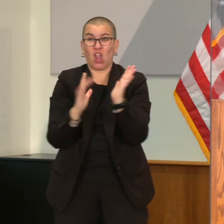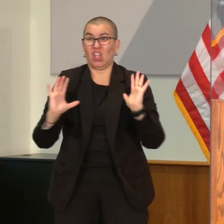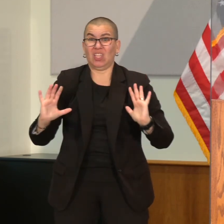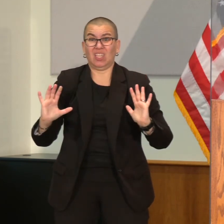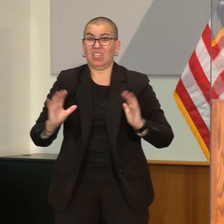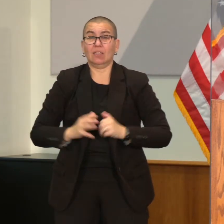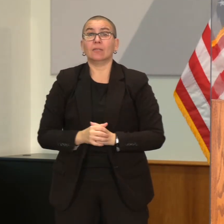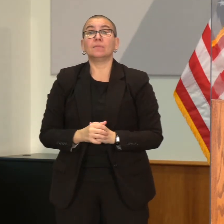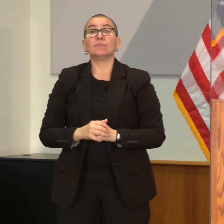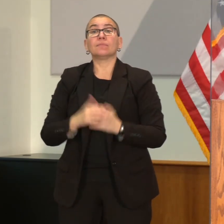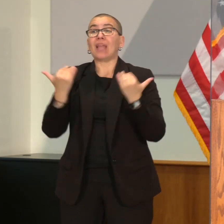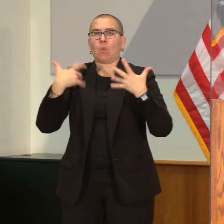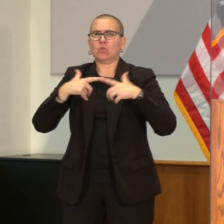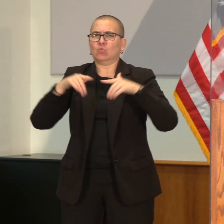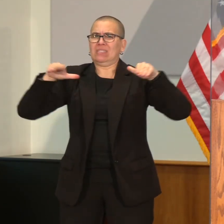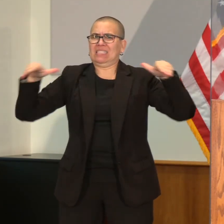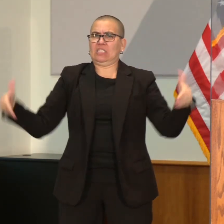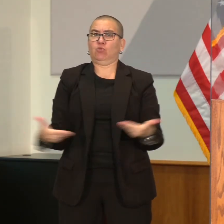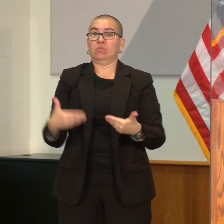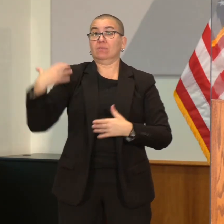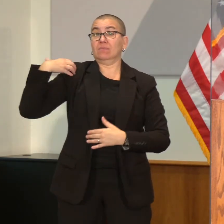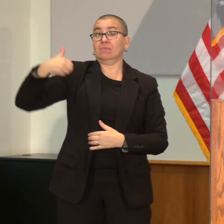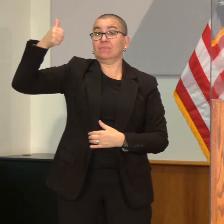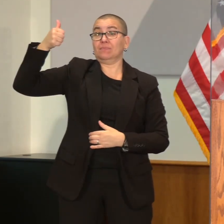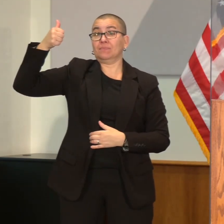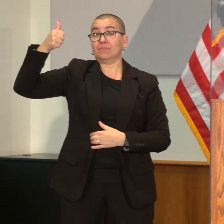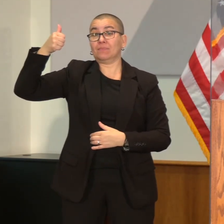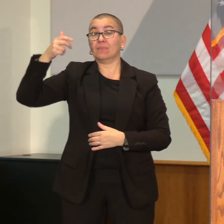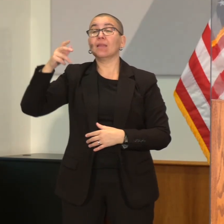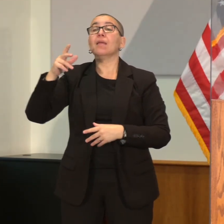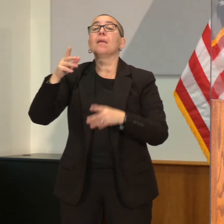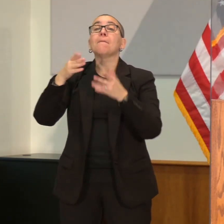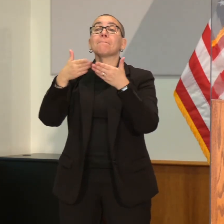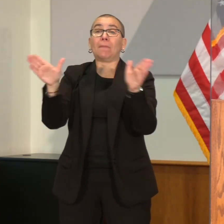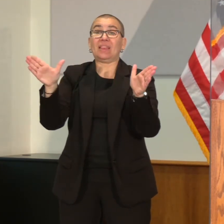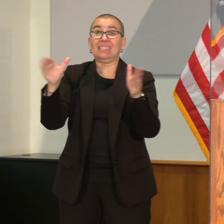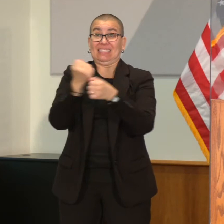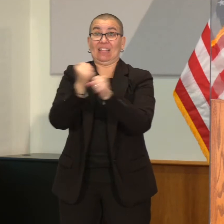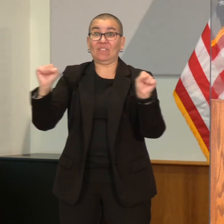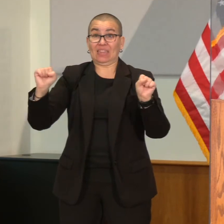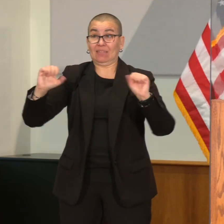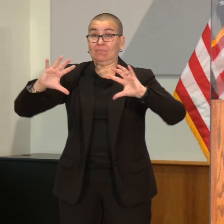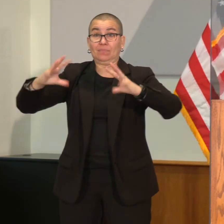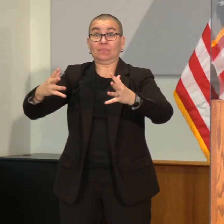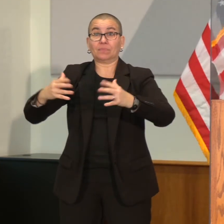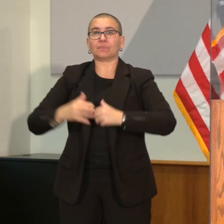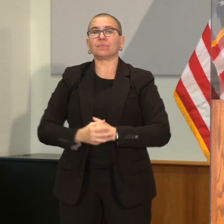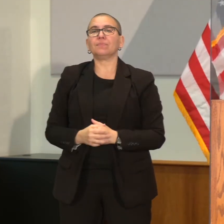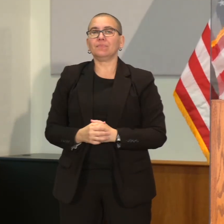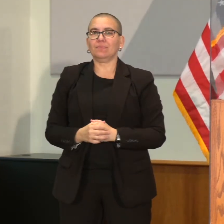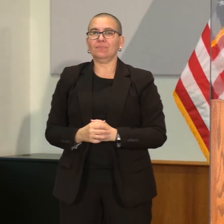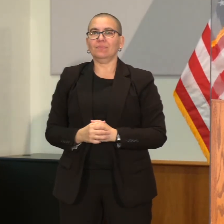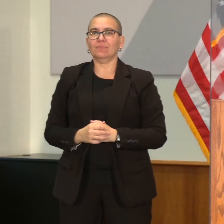our chair of our Public Safety and Criminal Justice Reform Committee, Carlos Mariani.